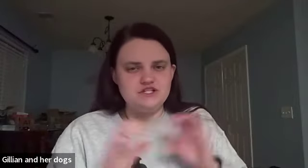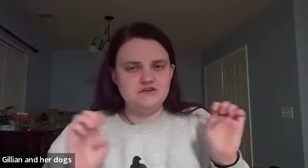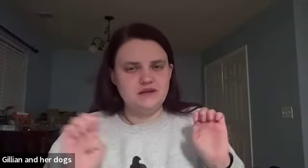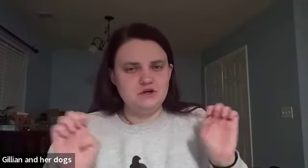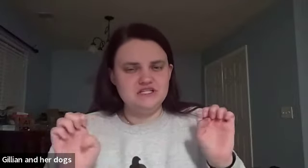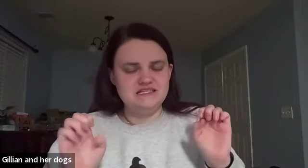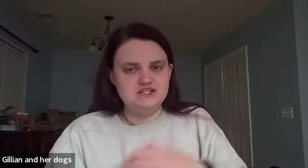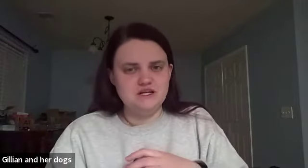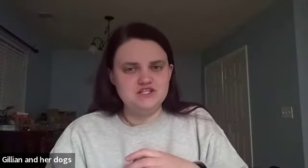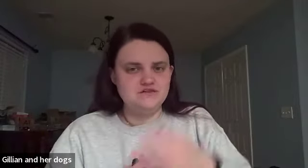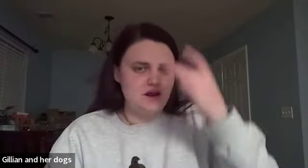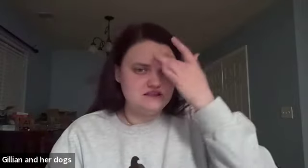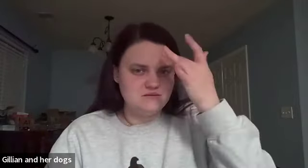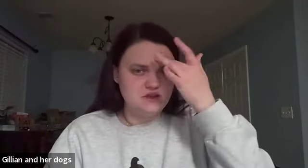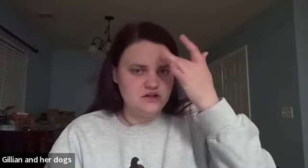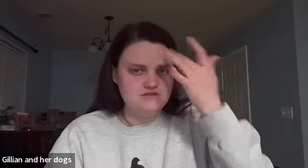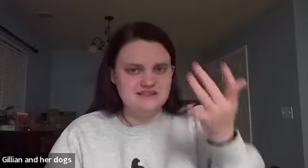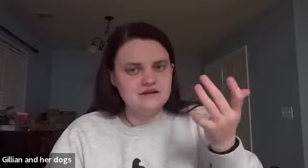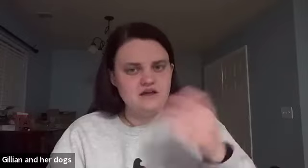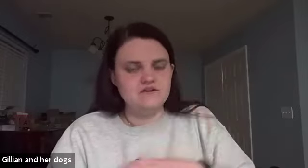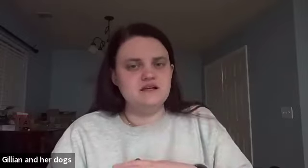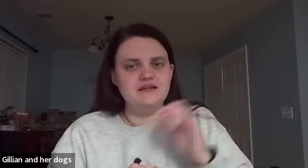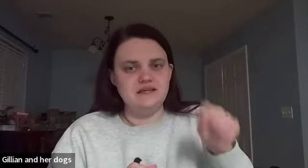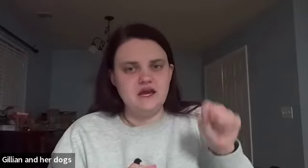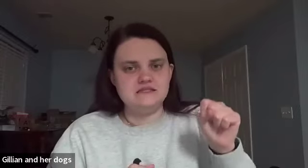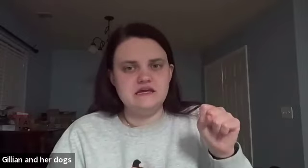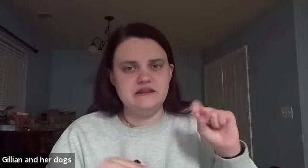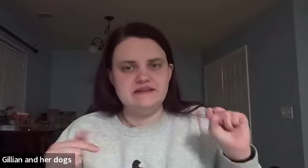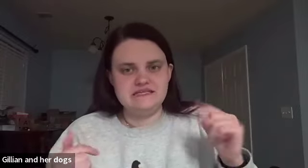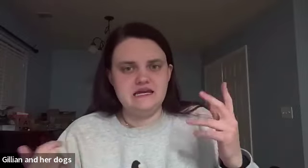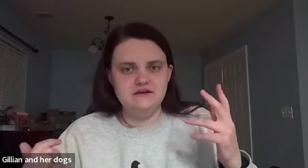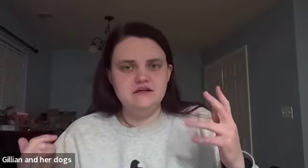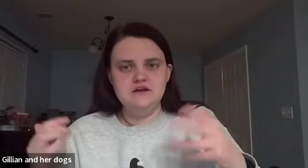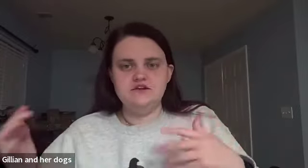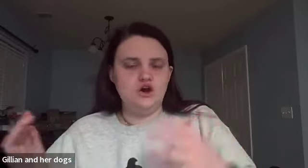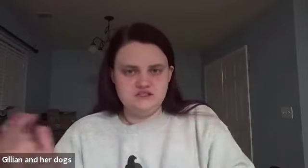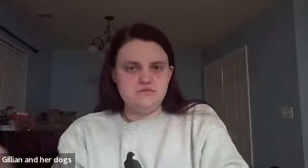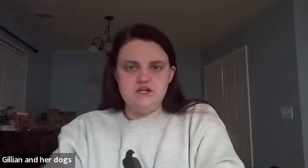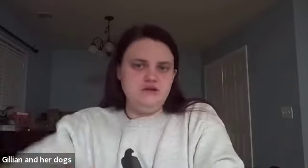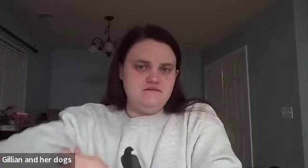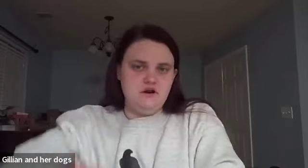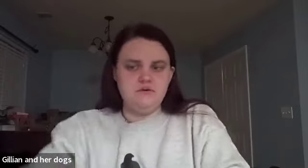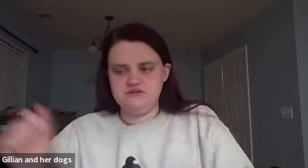especially for like emergency situations. If you're asking someone like, "Are you sick?" and they're saying like, "Yes," and then they say they're hurting somewhere and you can't figure out what they're